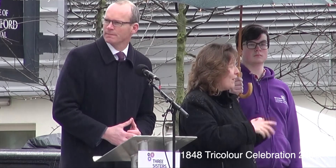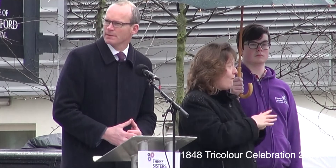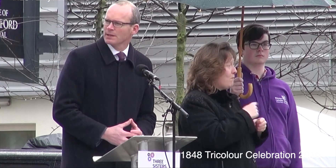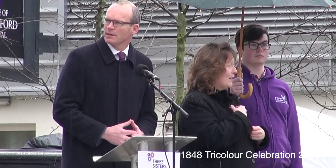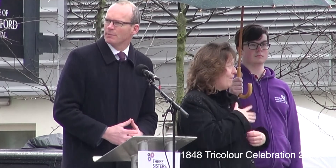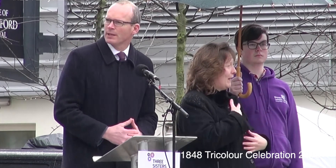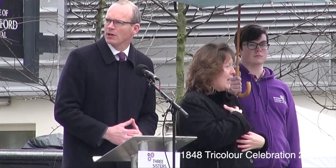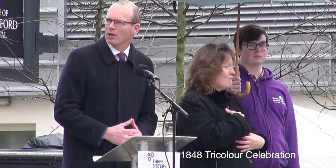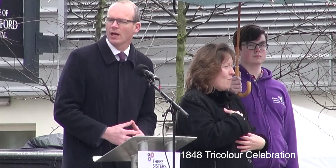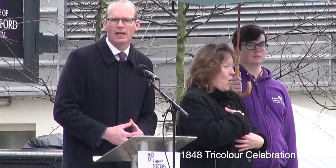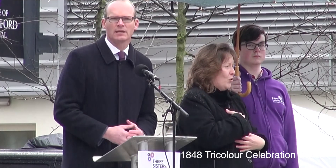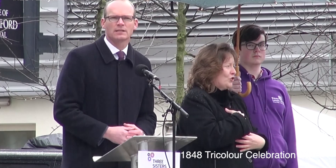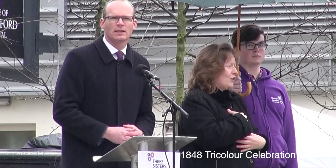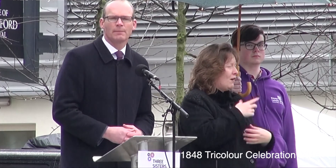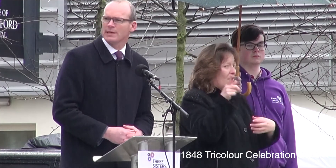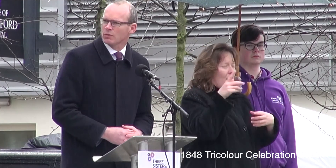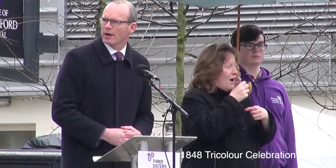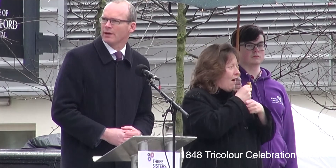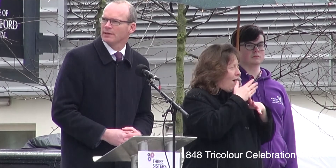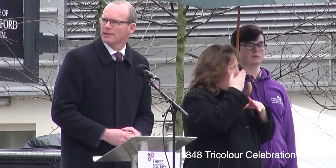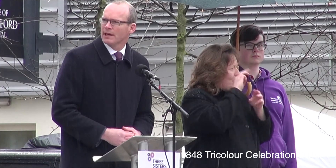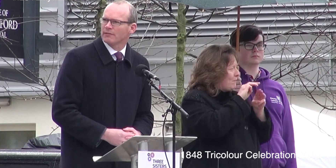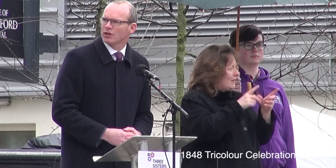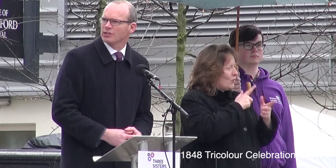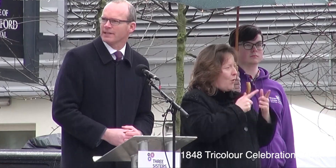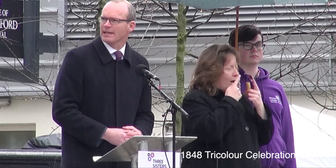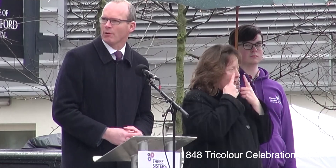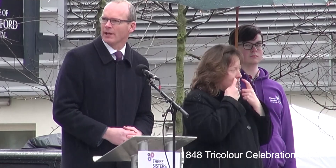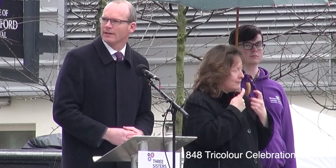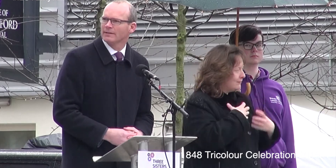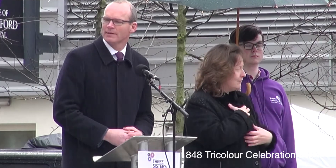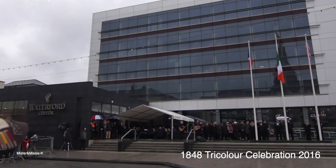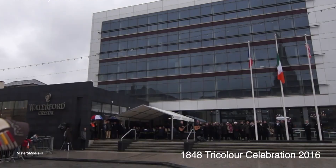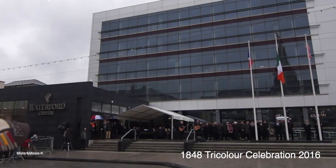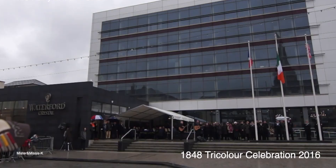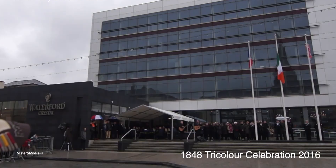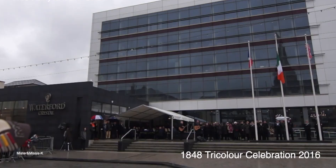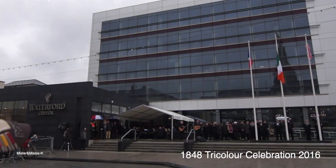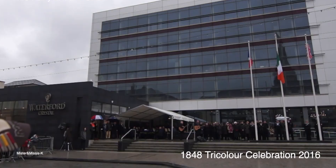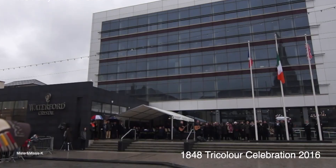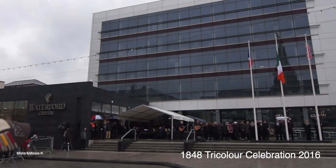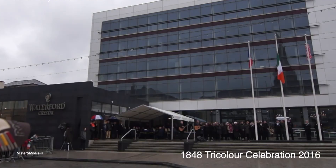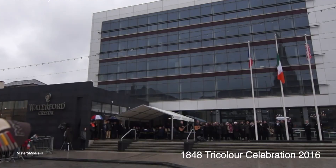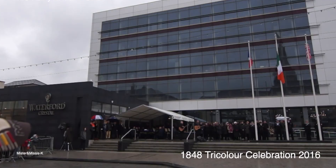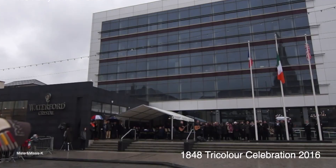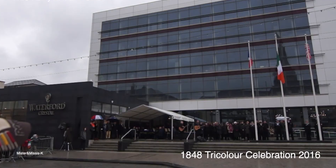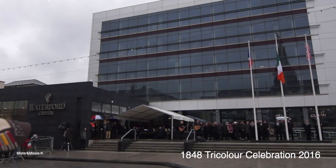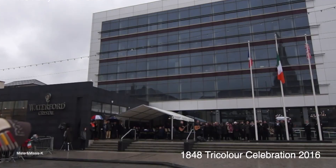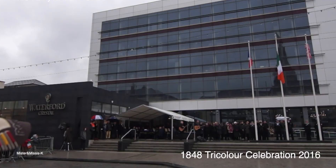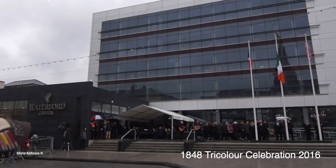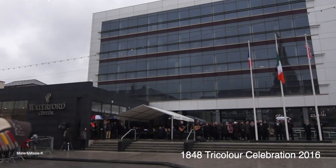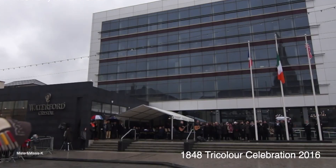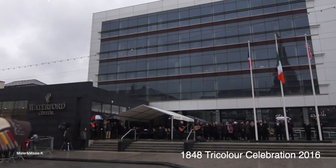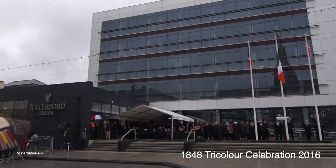moved by the All-Ireland Peace Choir and their version of Danny Boy. I heard a lot of